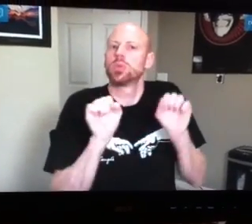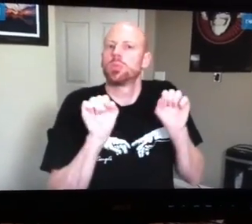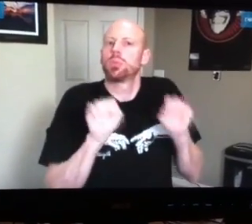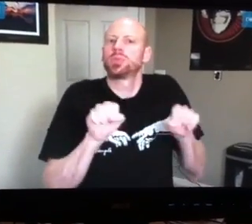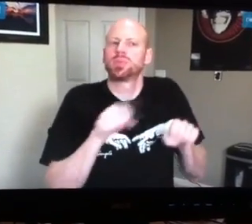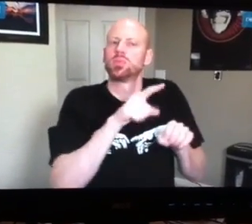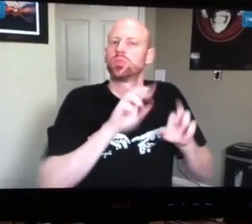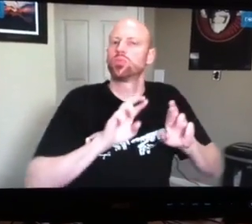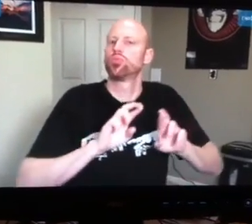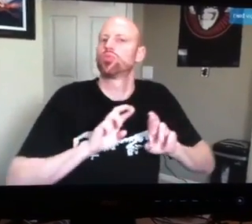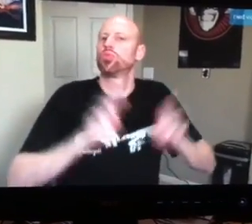for information.